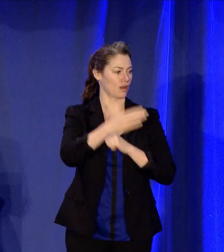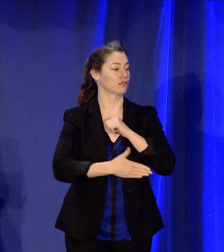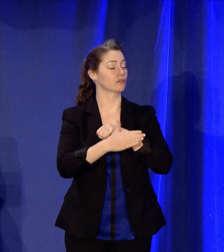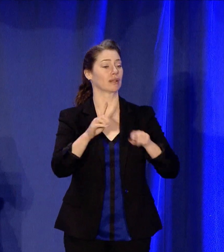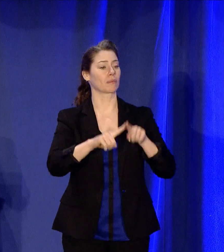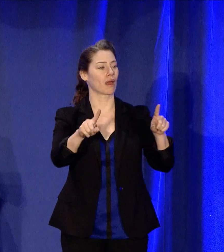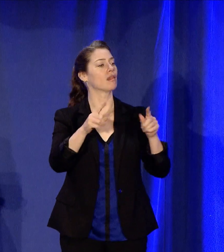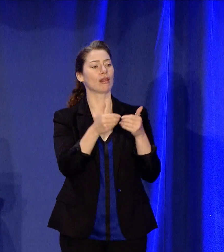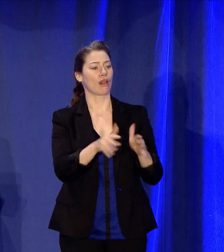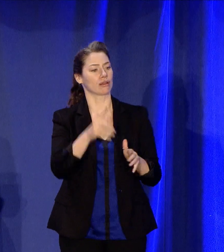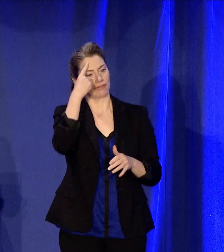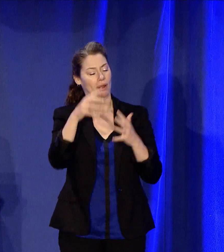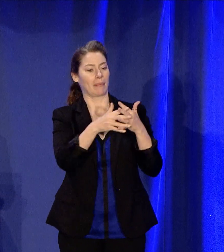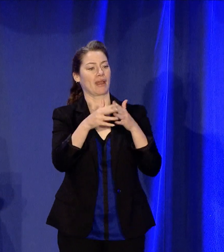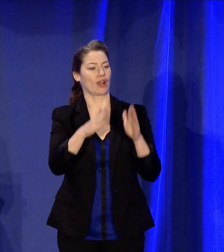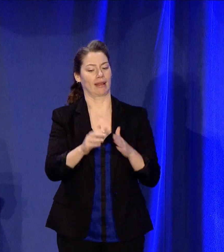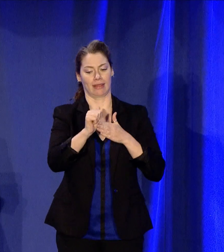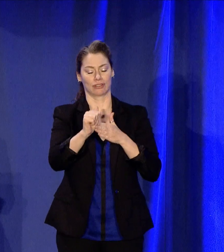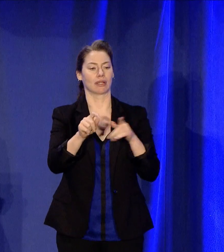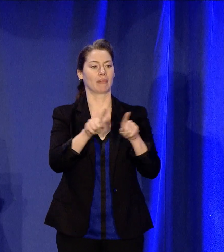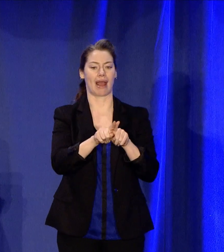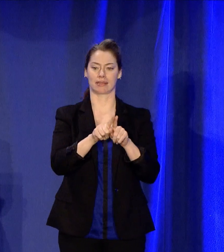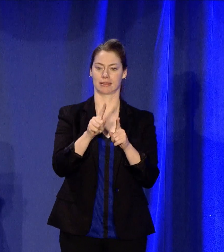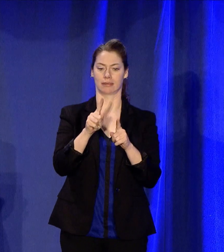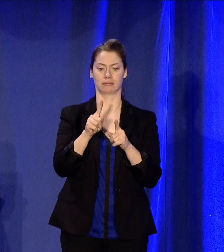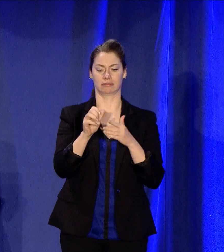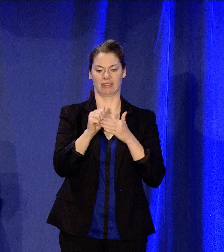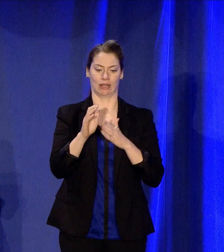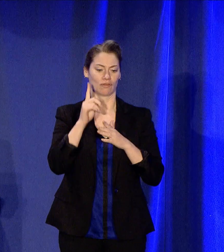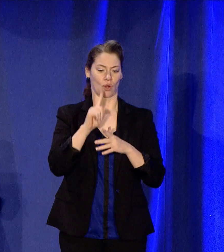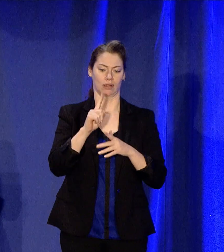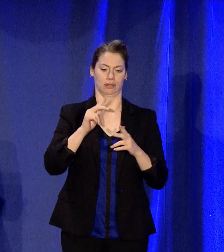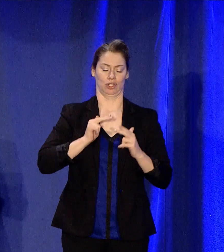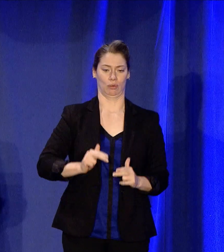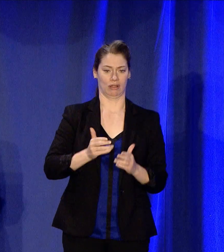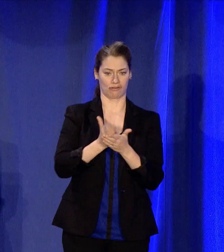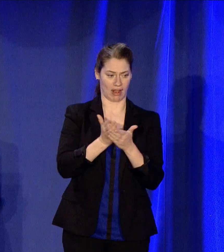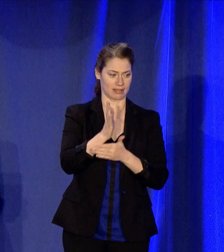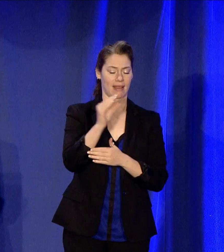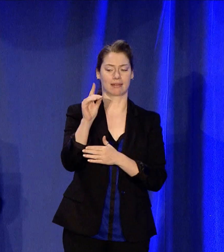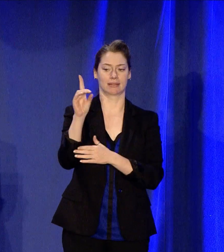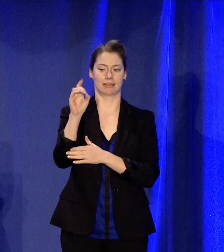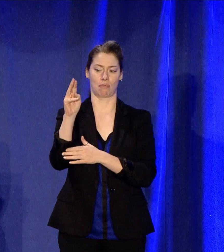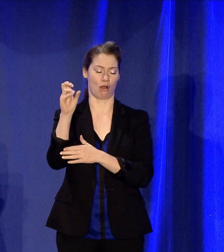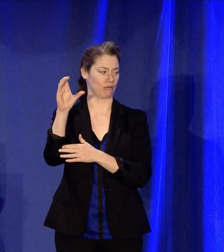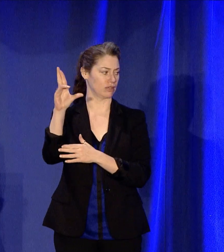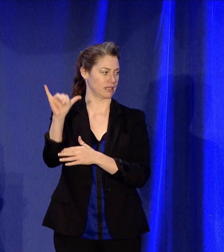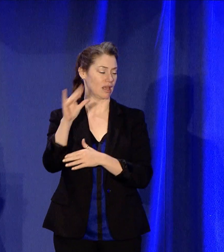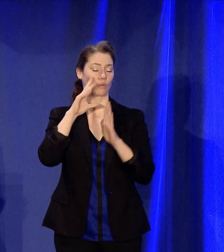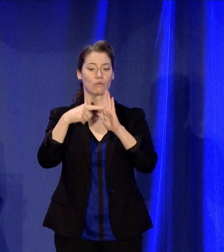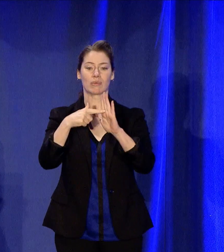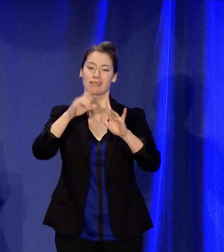American leadership as a champion of democracy and human rights would represent a catastrophic loss